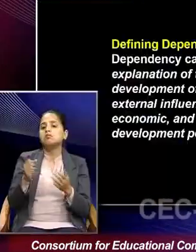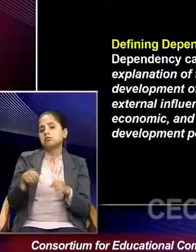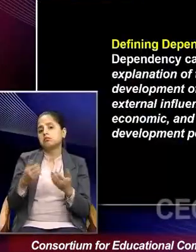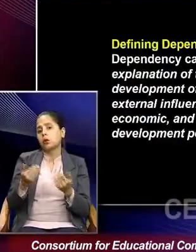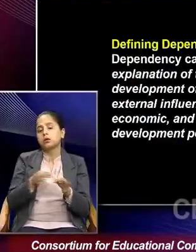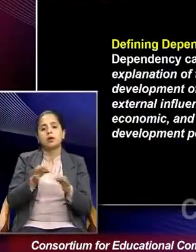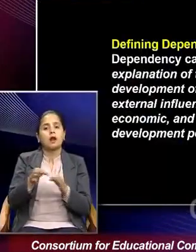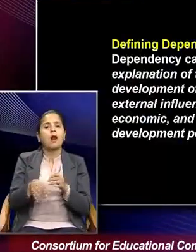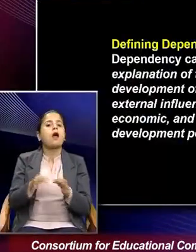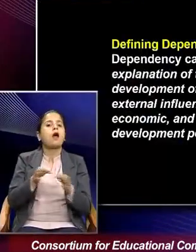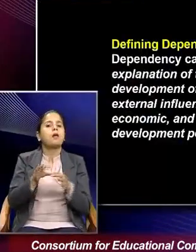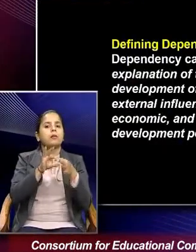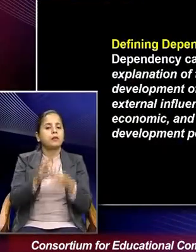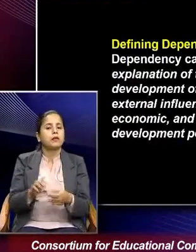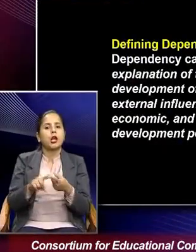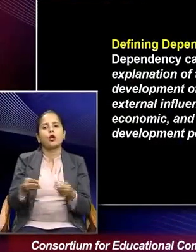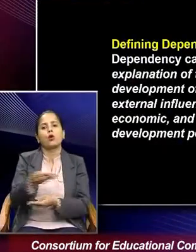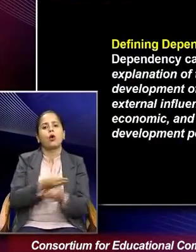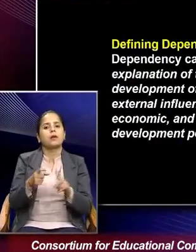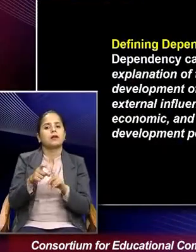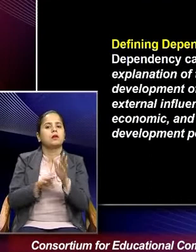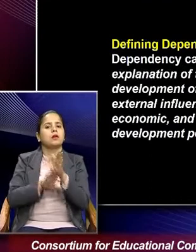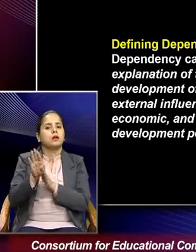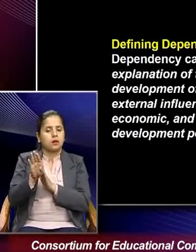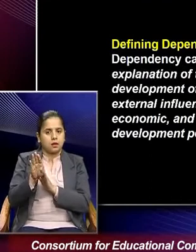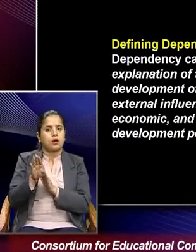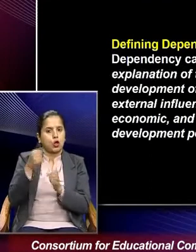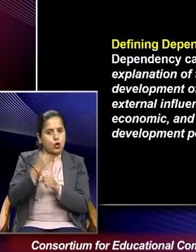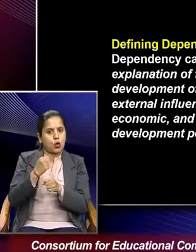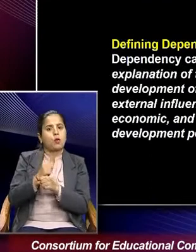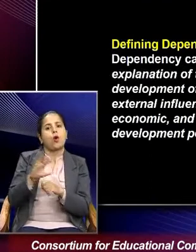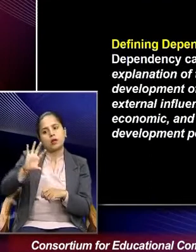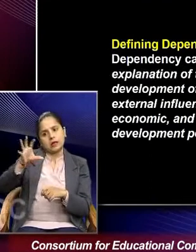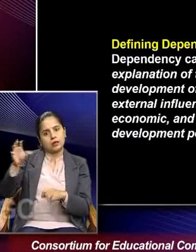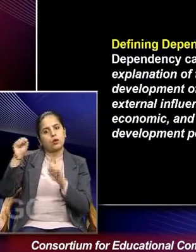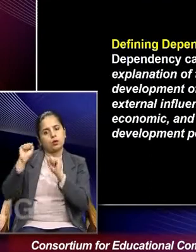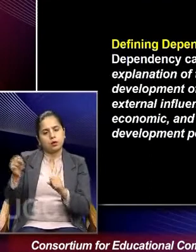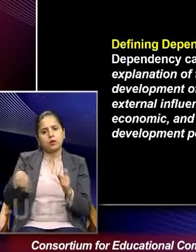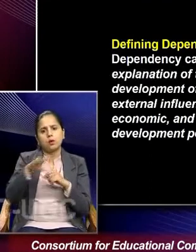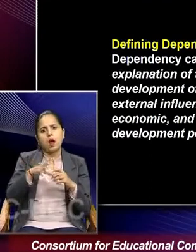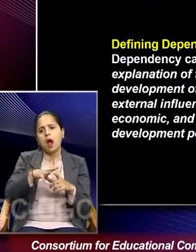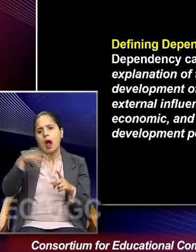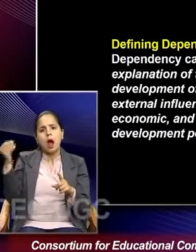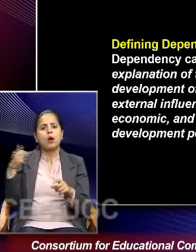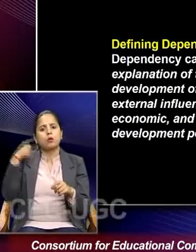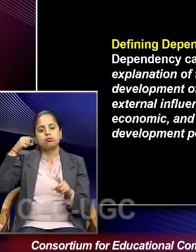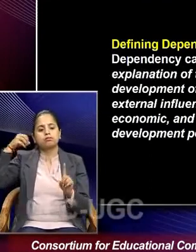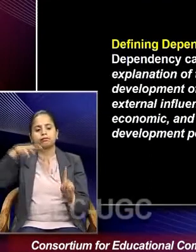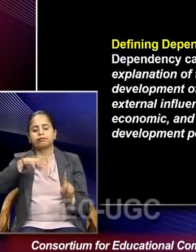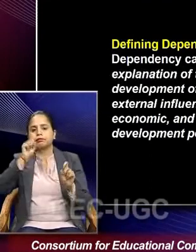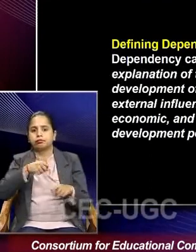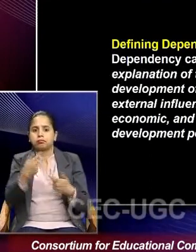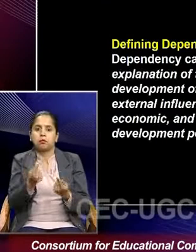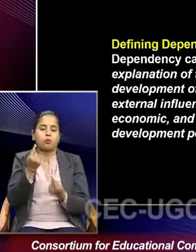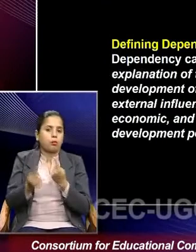an explanation of the economic development of a state in terms of the external influences,